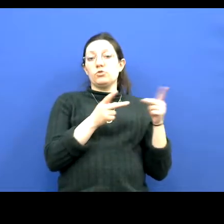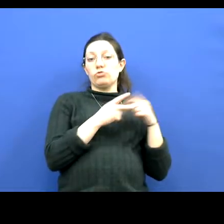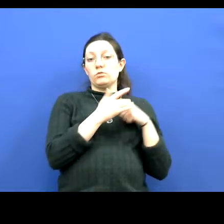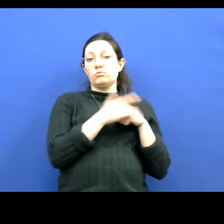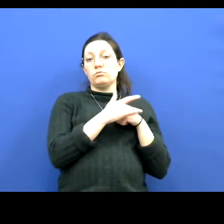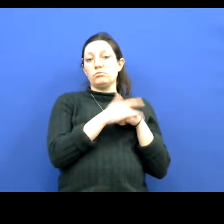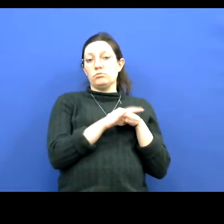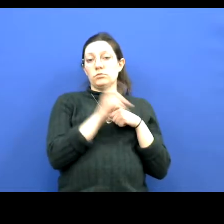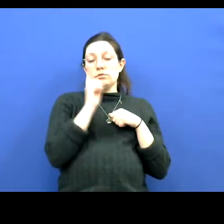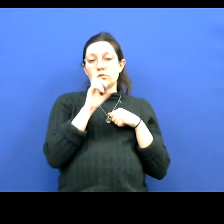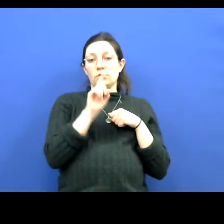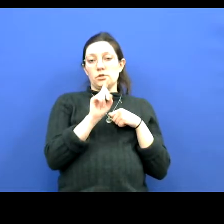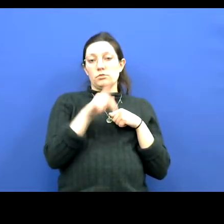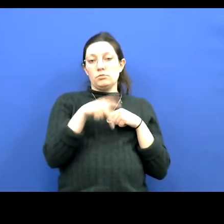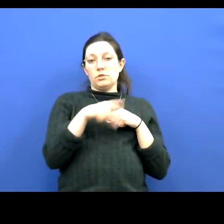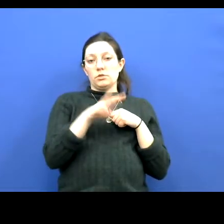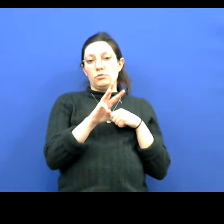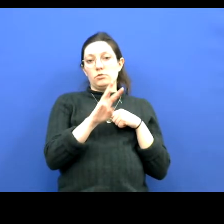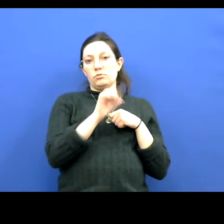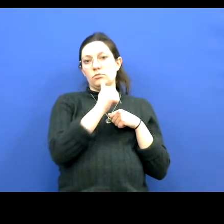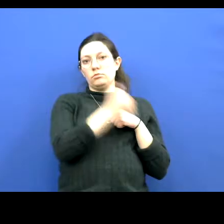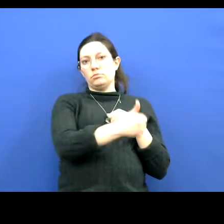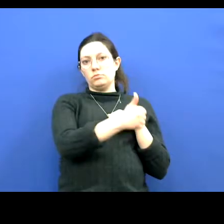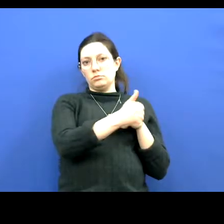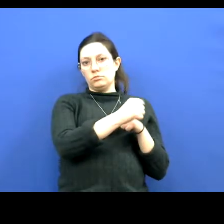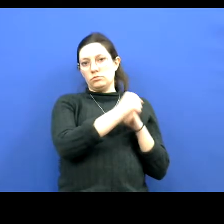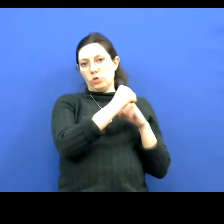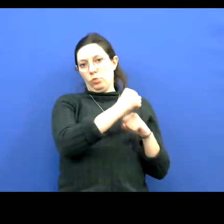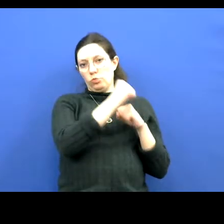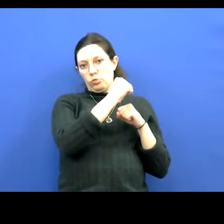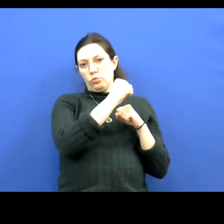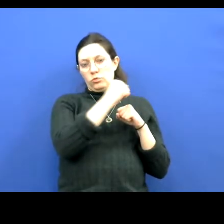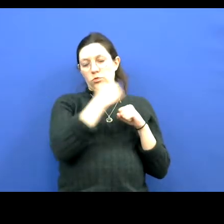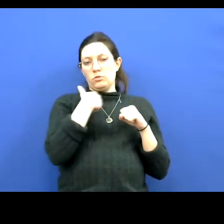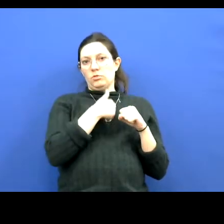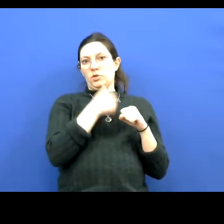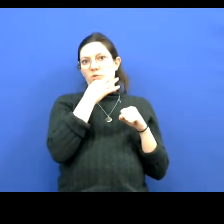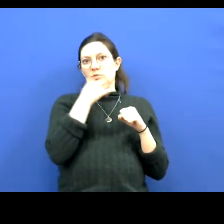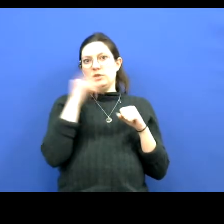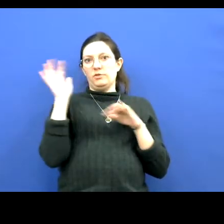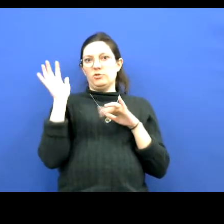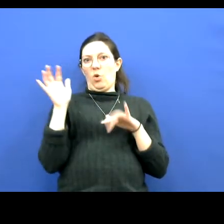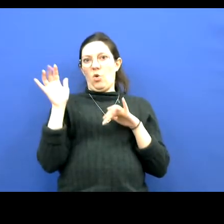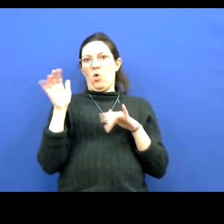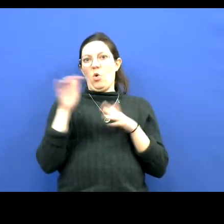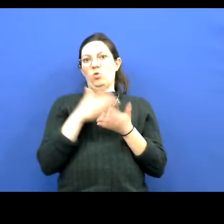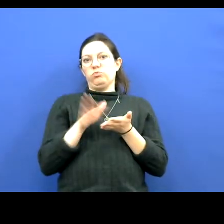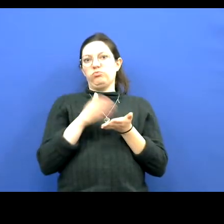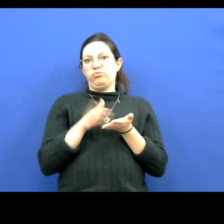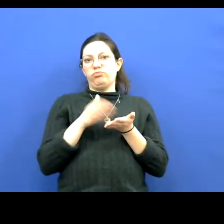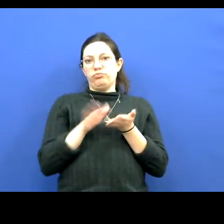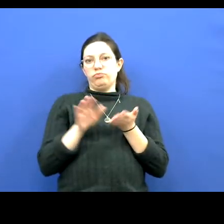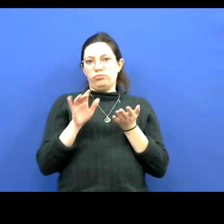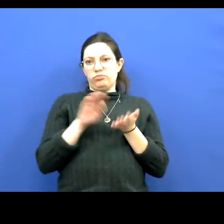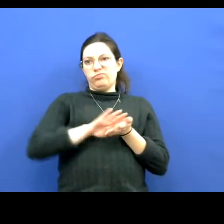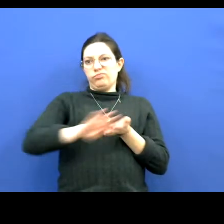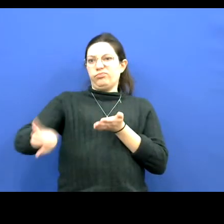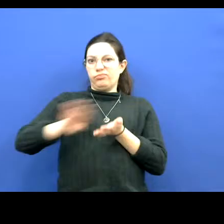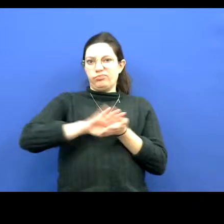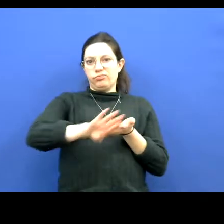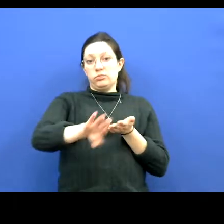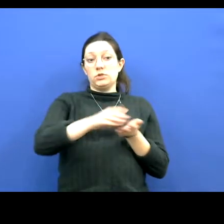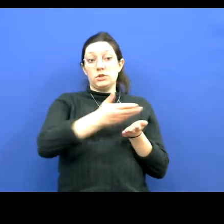our DPW, which is great because we've got the snow removal season coming up, and a number of those